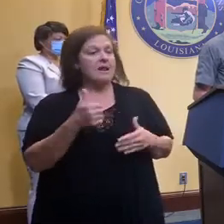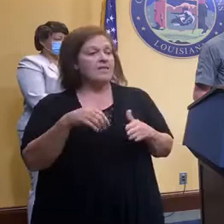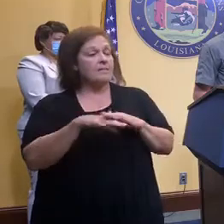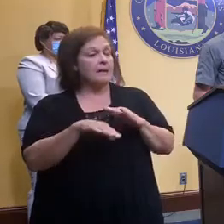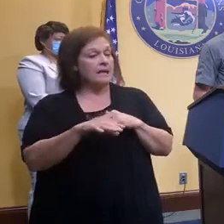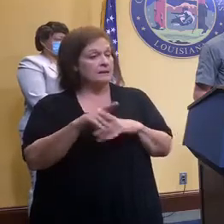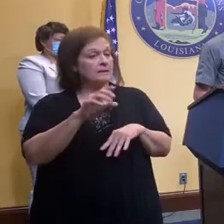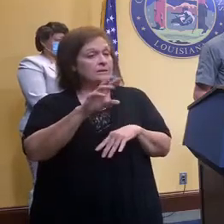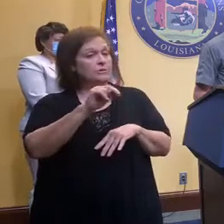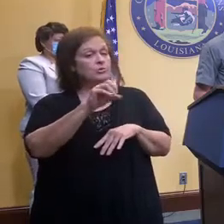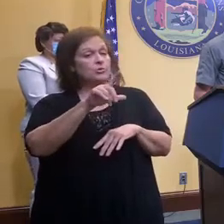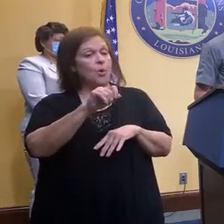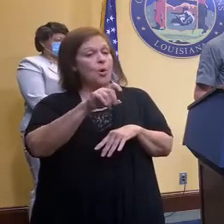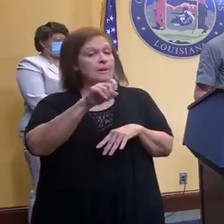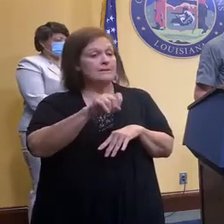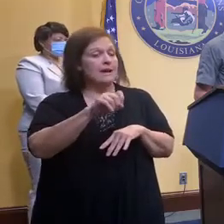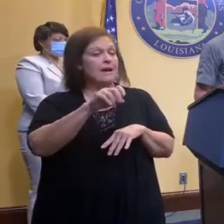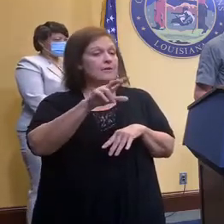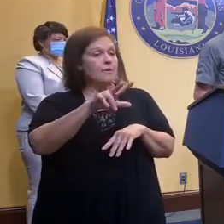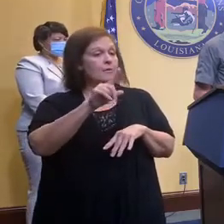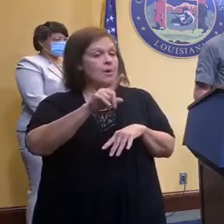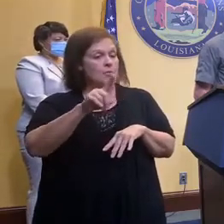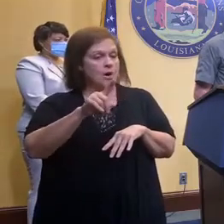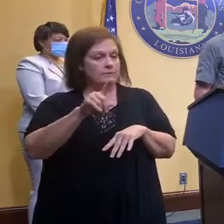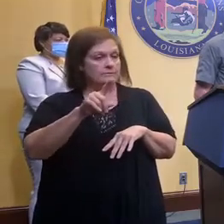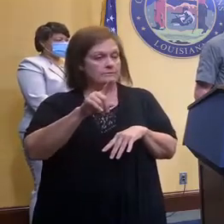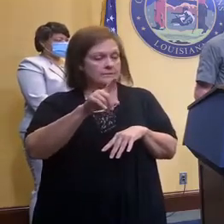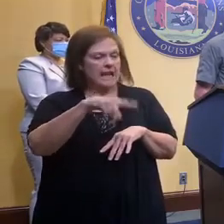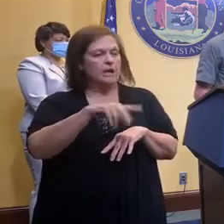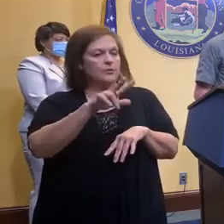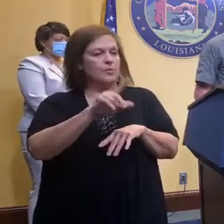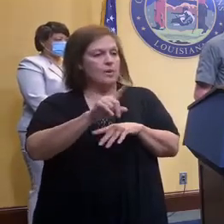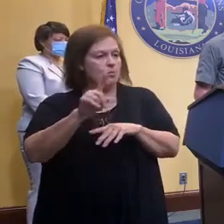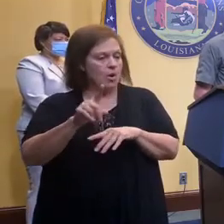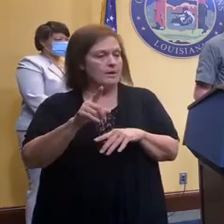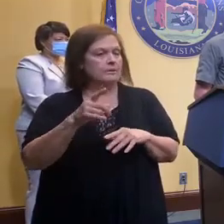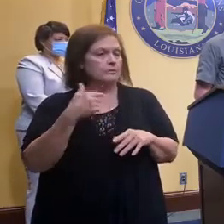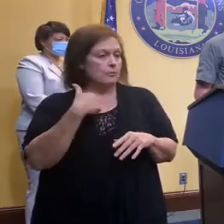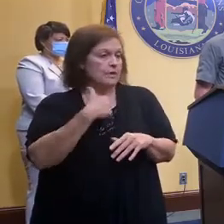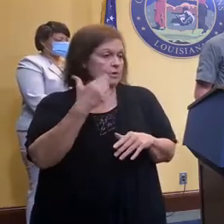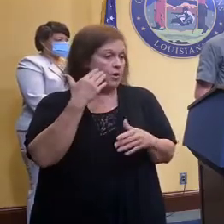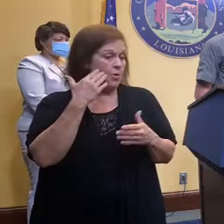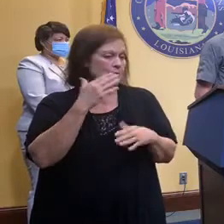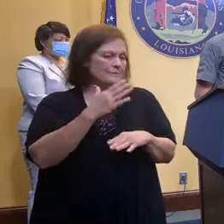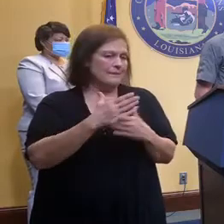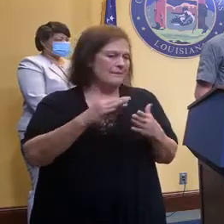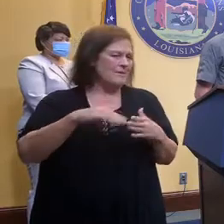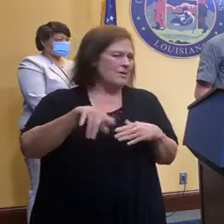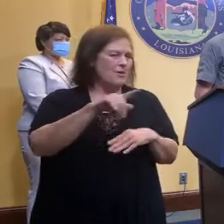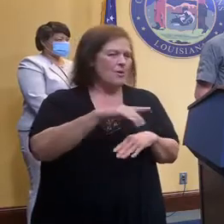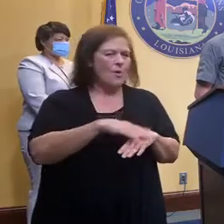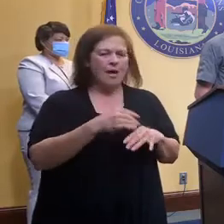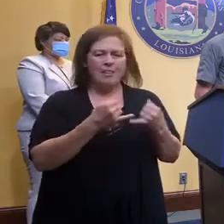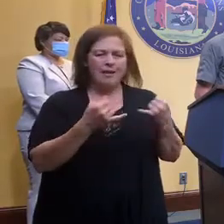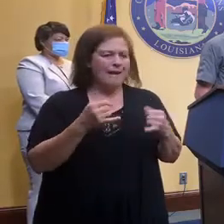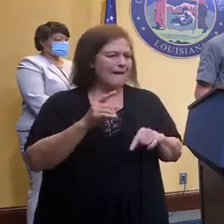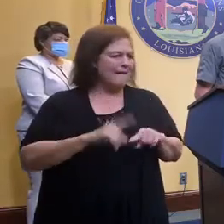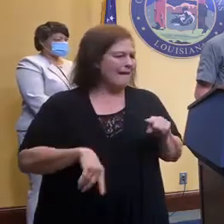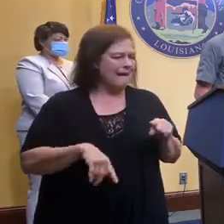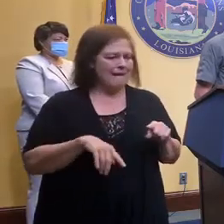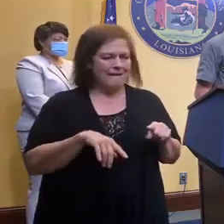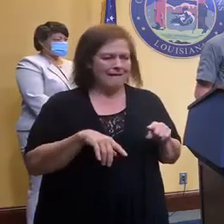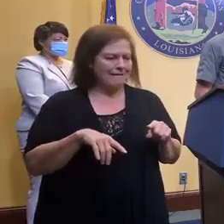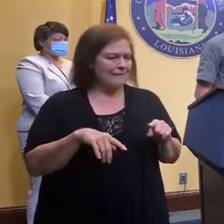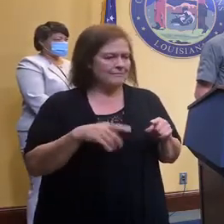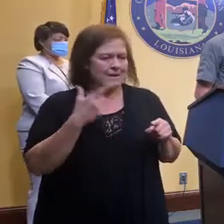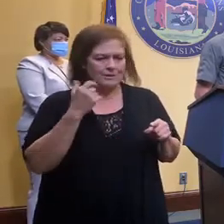going to nola.gov/311 online, realizing that for some of our population, the online option is not really an option.